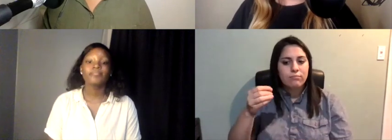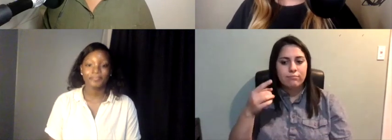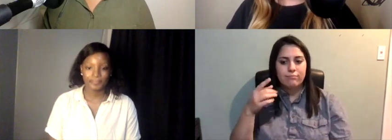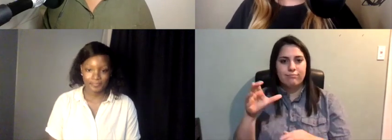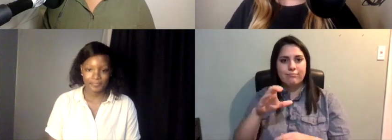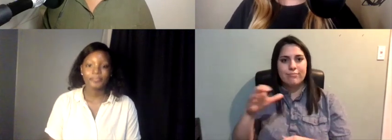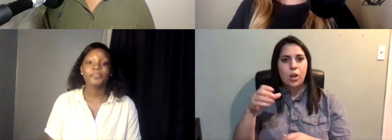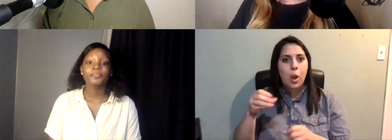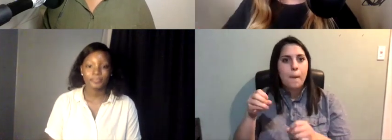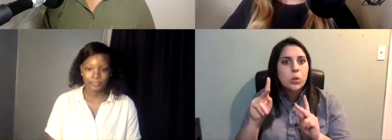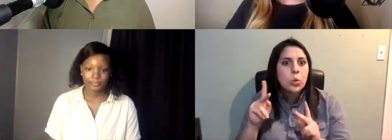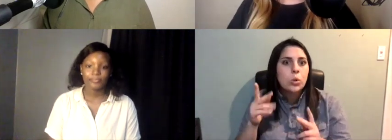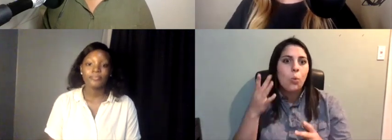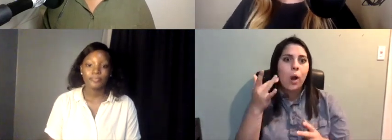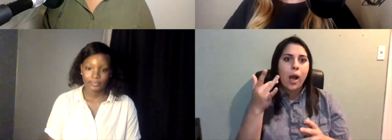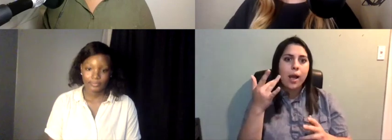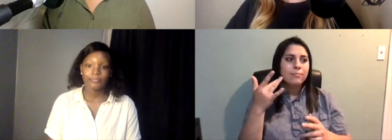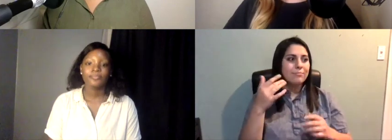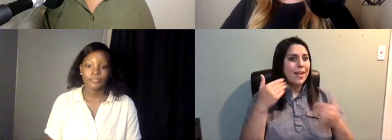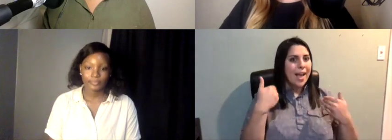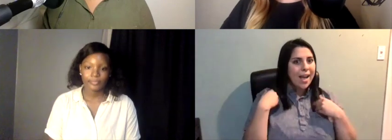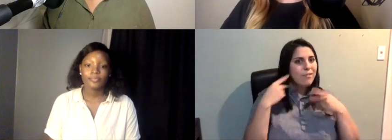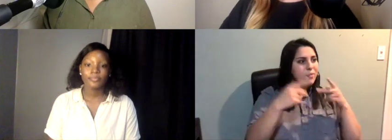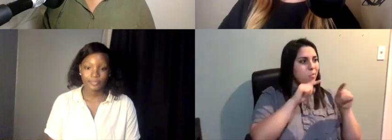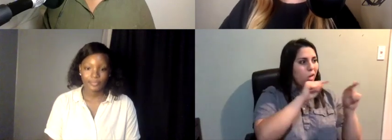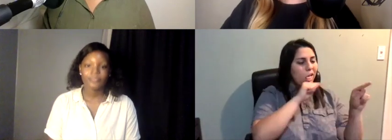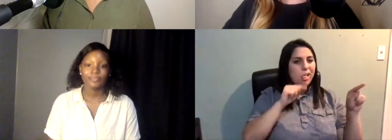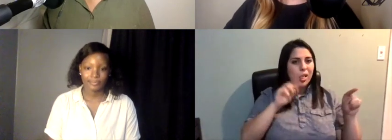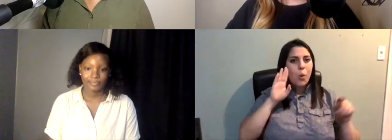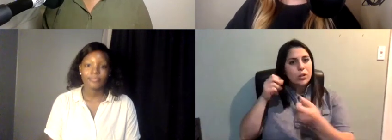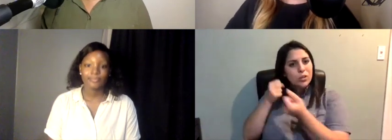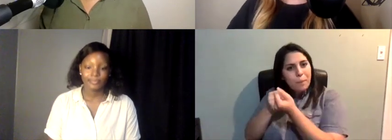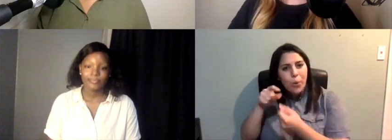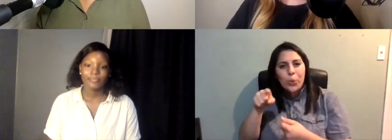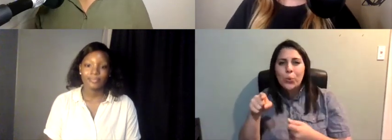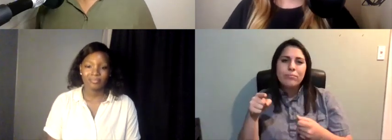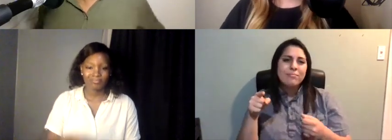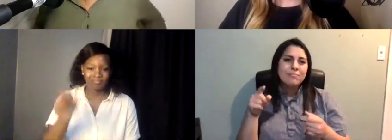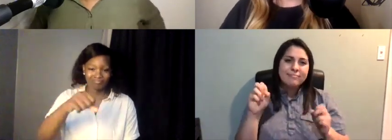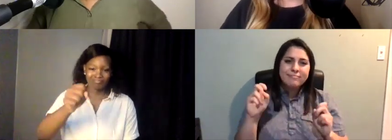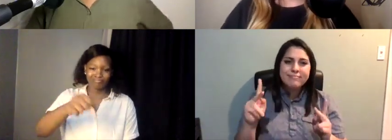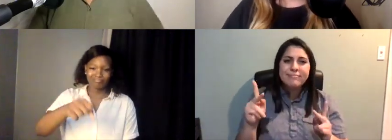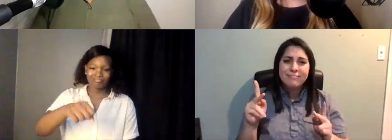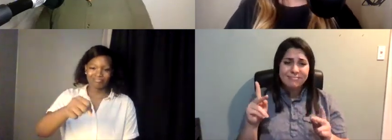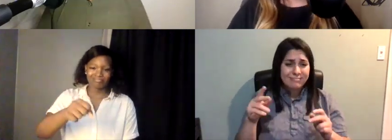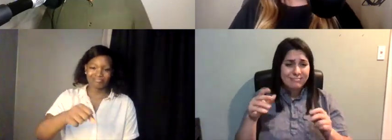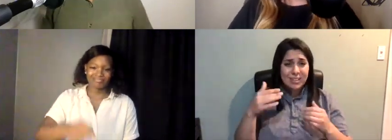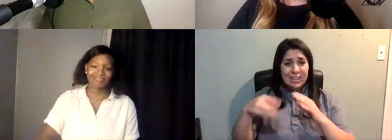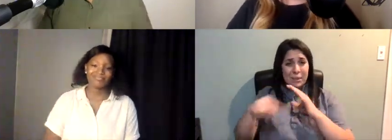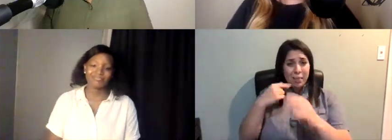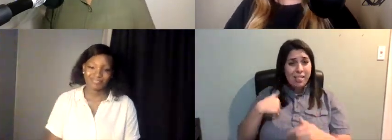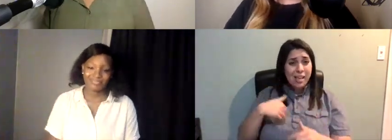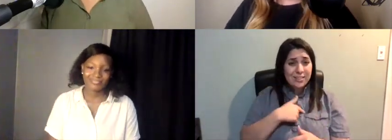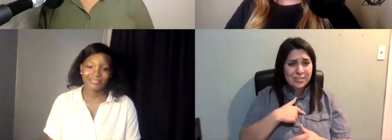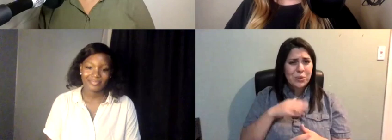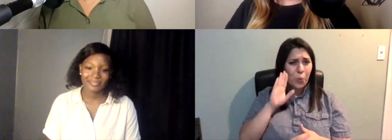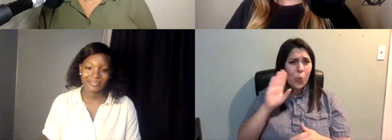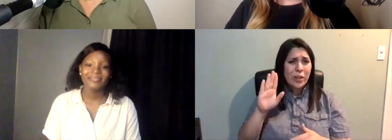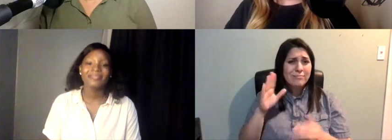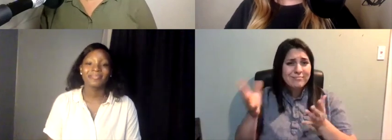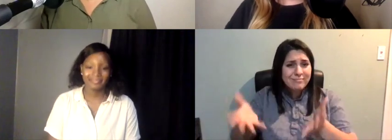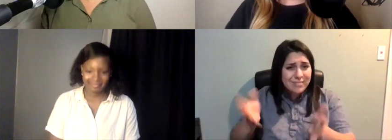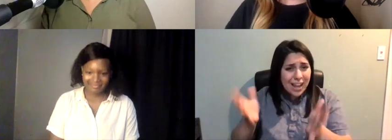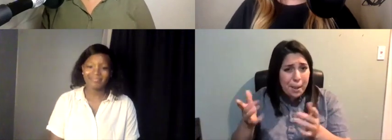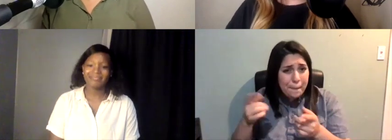will support you. We will support you. We're here. DM us. Oh, yeah. We'll talk about it. But to that point, we understand, you